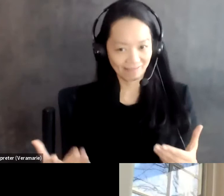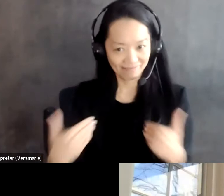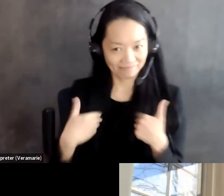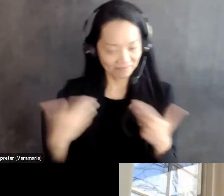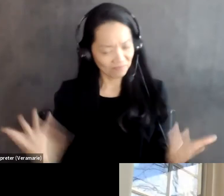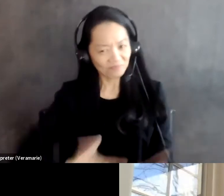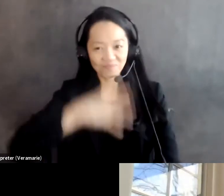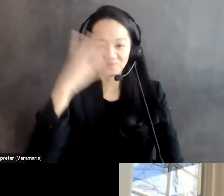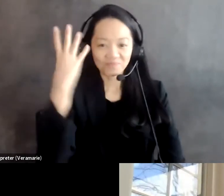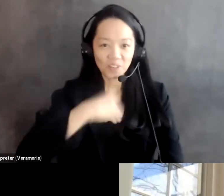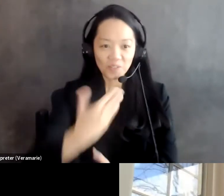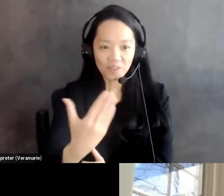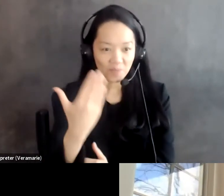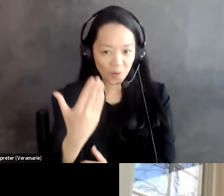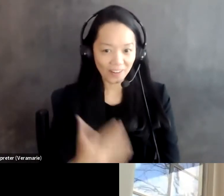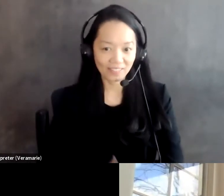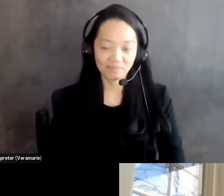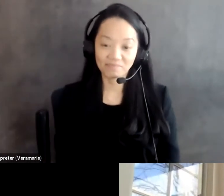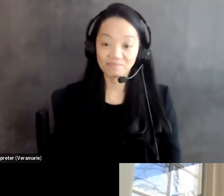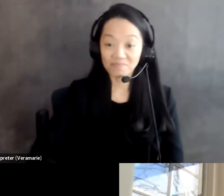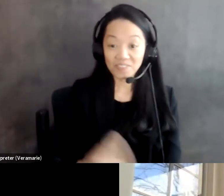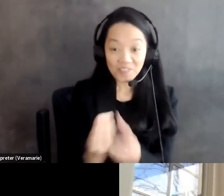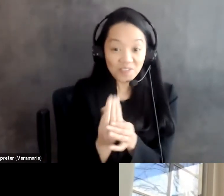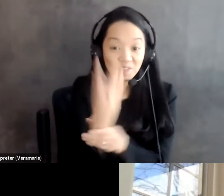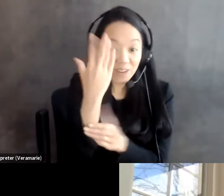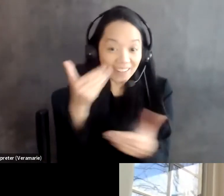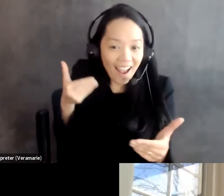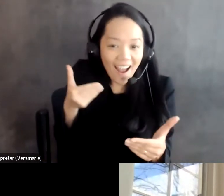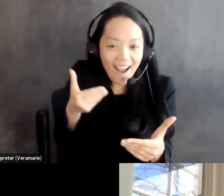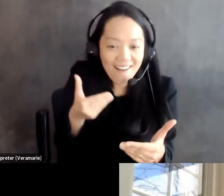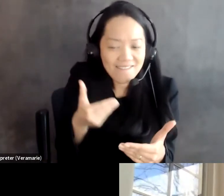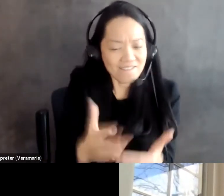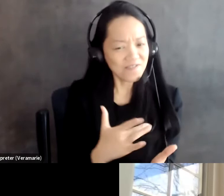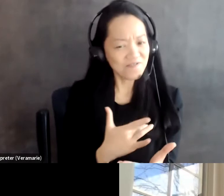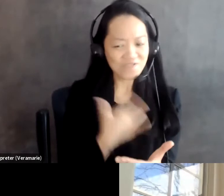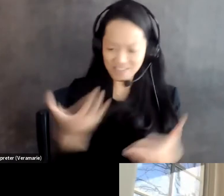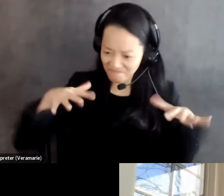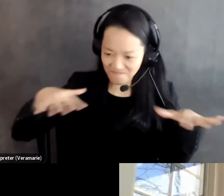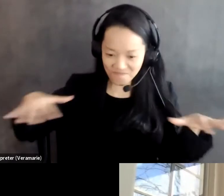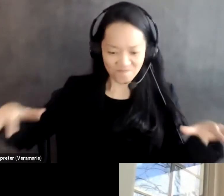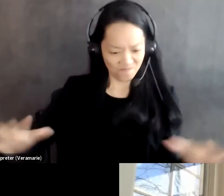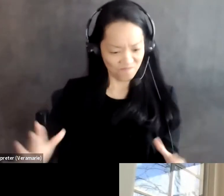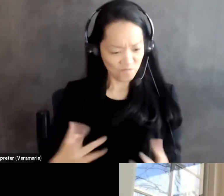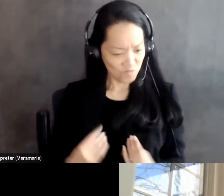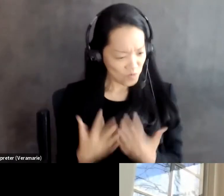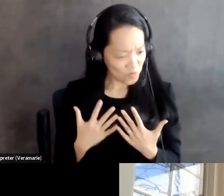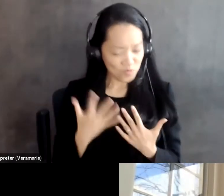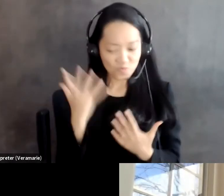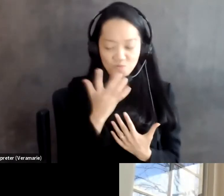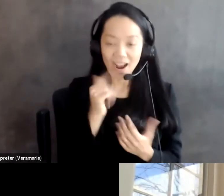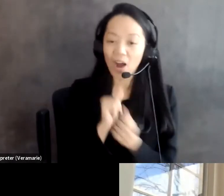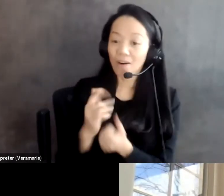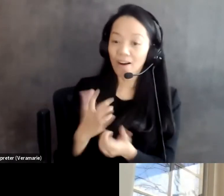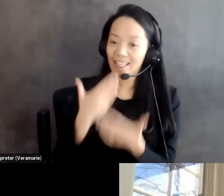this beautiful morning. Spring is coming and we can feel it all around us. And I want to thank the League